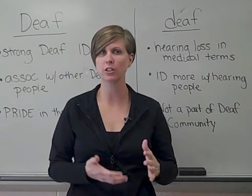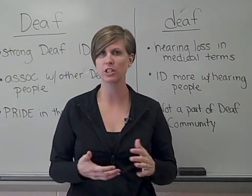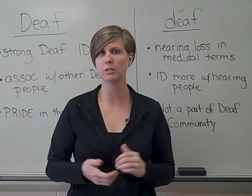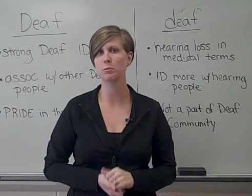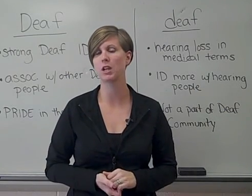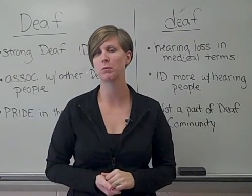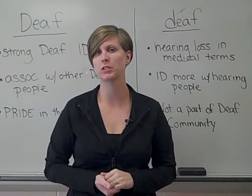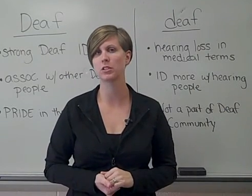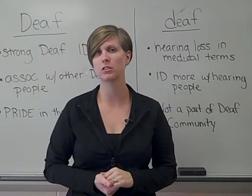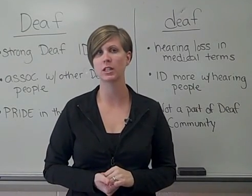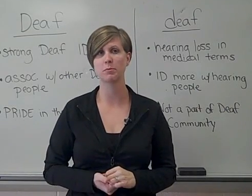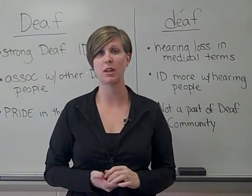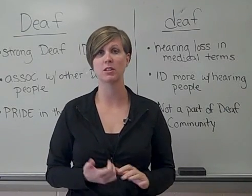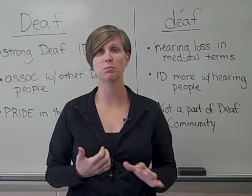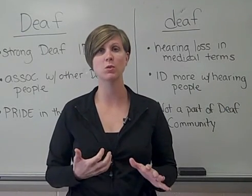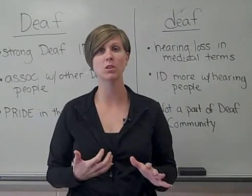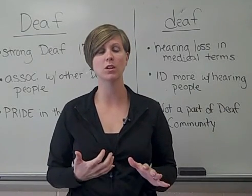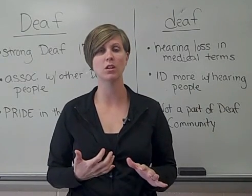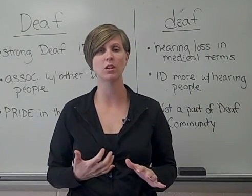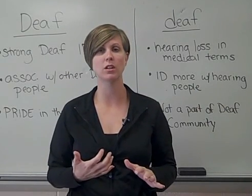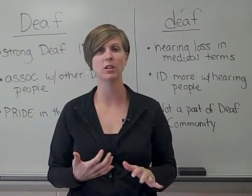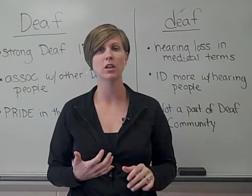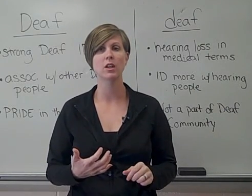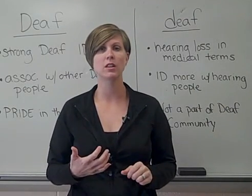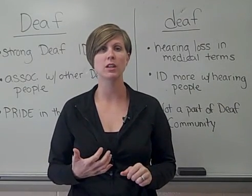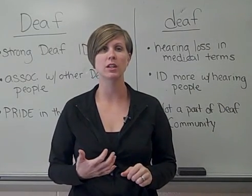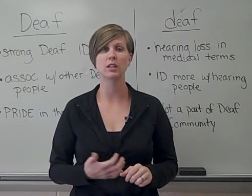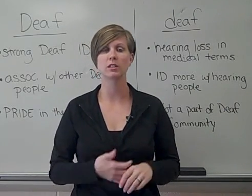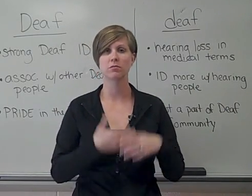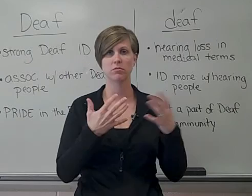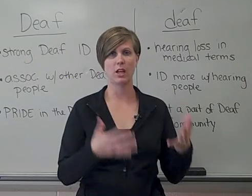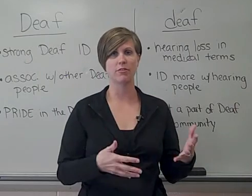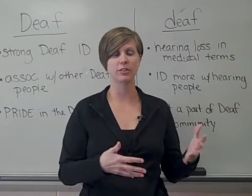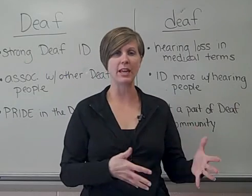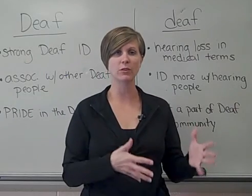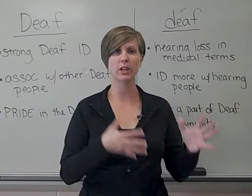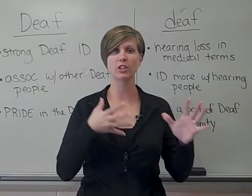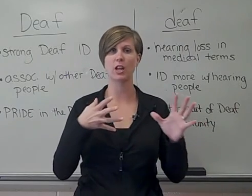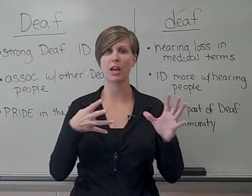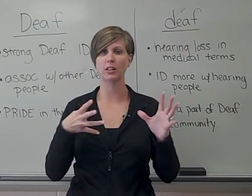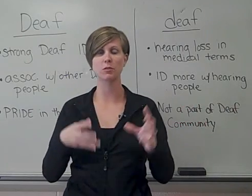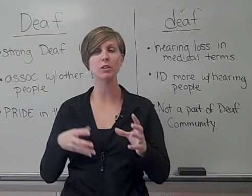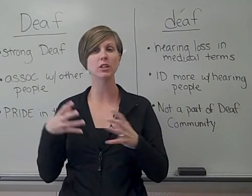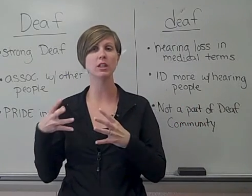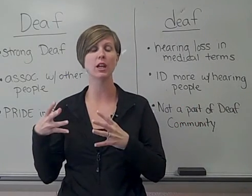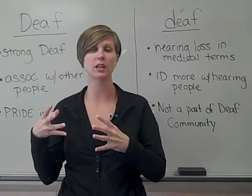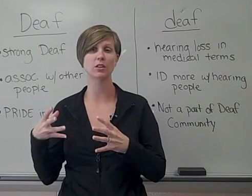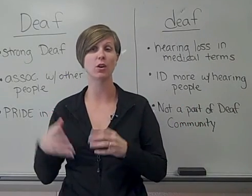or she would be able to expand more on the deaf language and community and